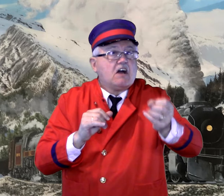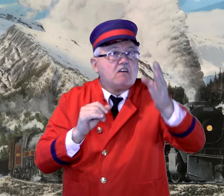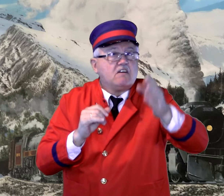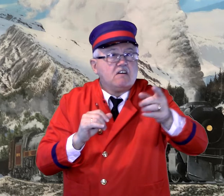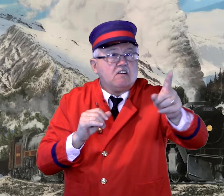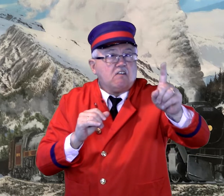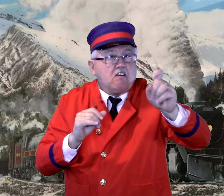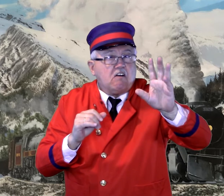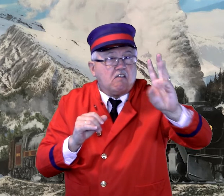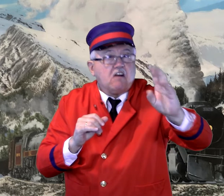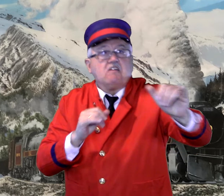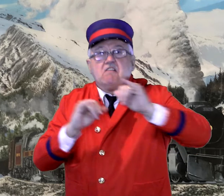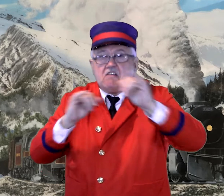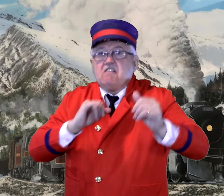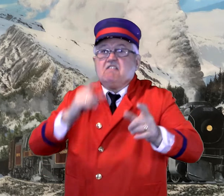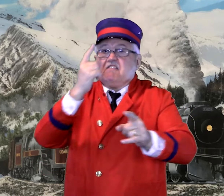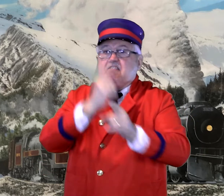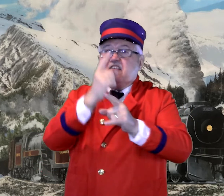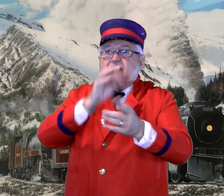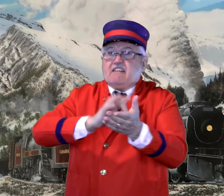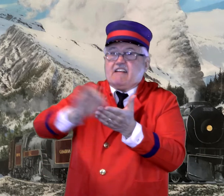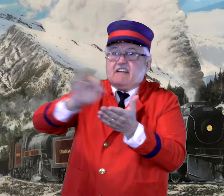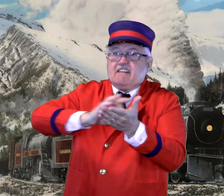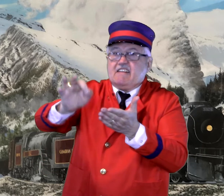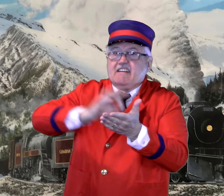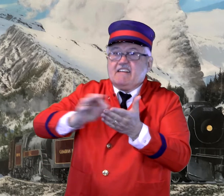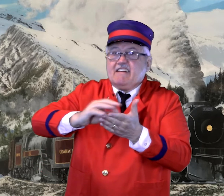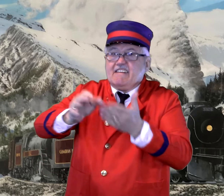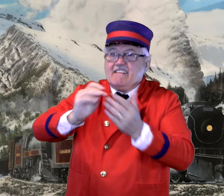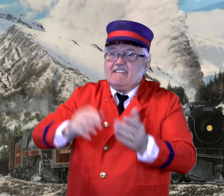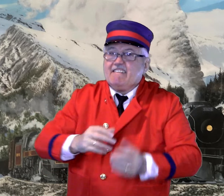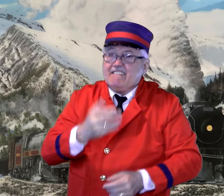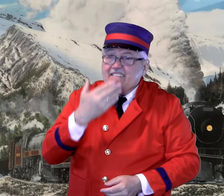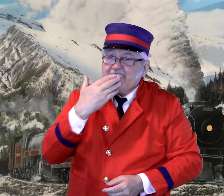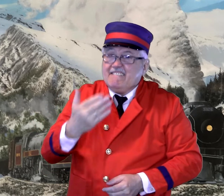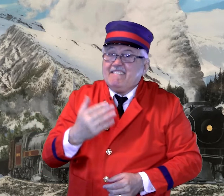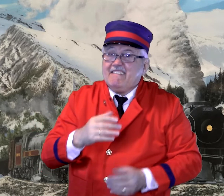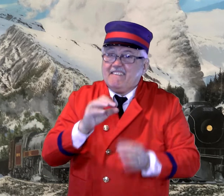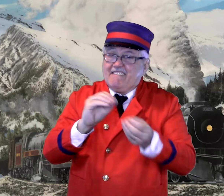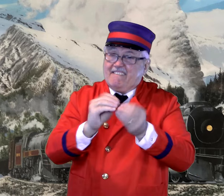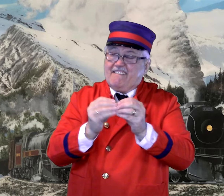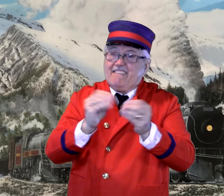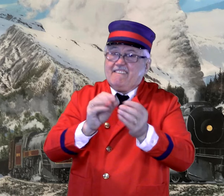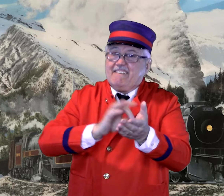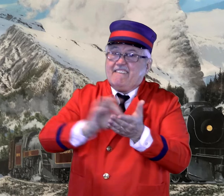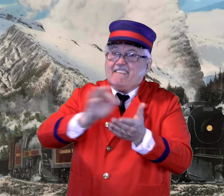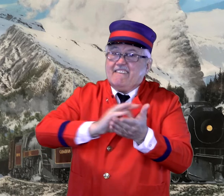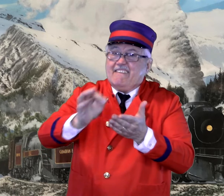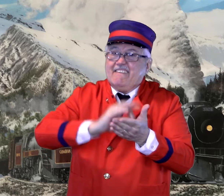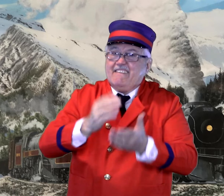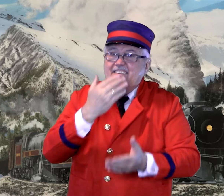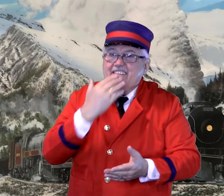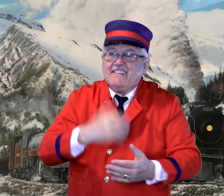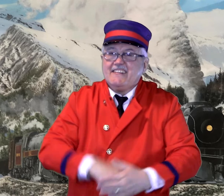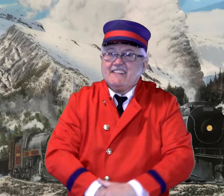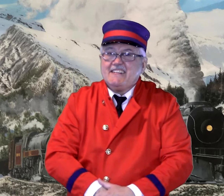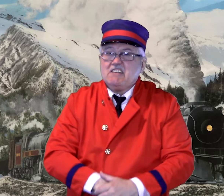was the winner. Some might have 156, some might have 154, but whatever the majority number was, they would determine